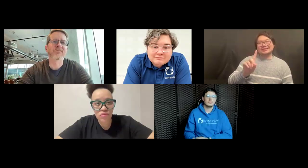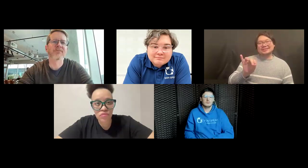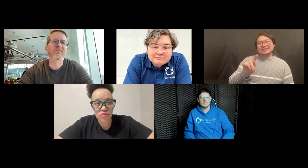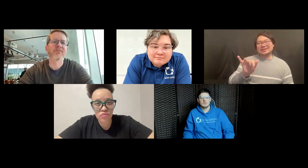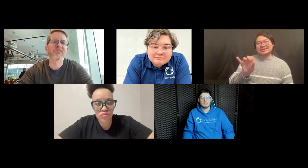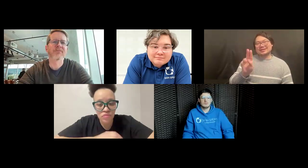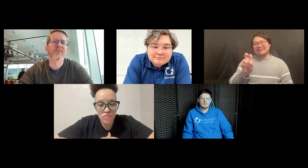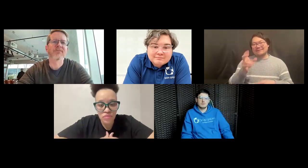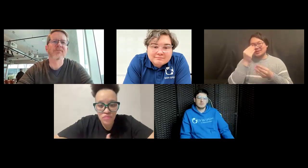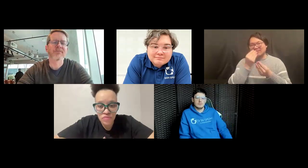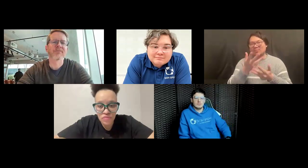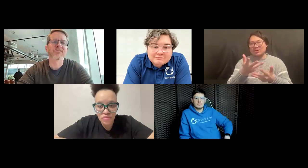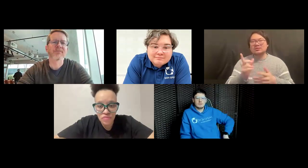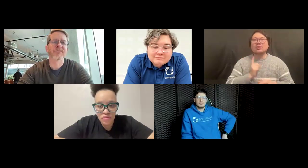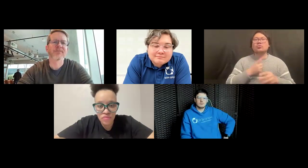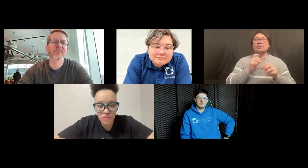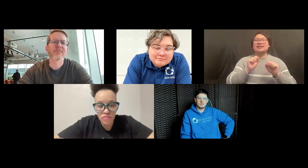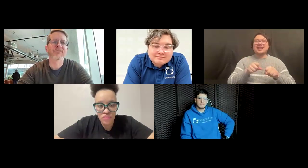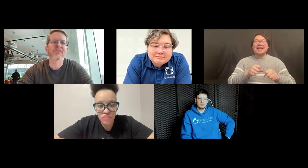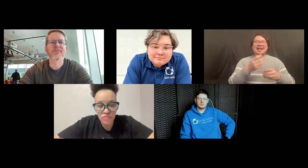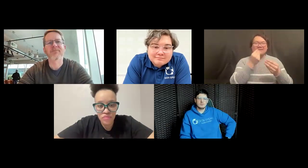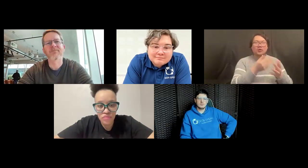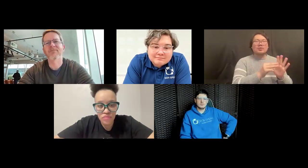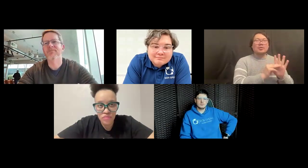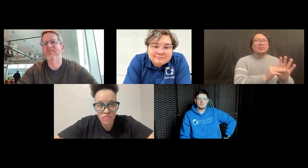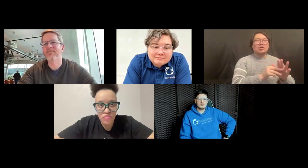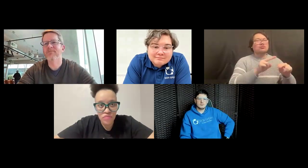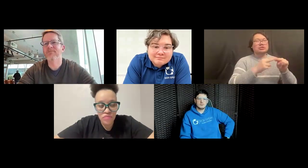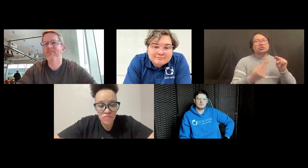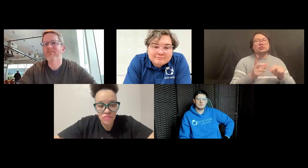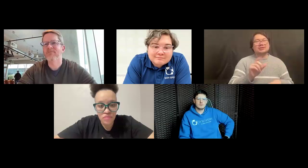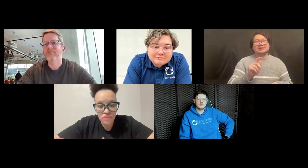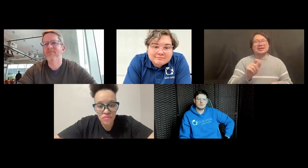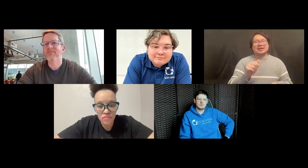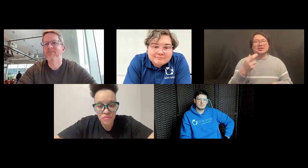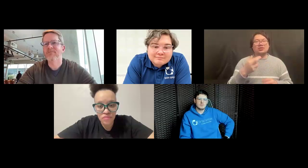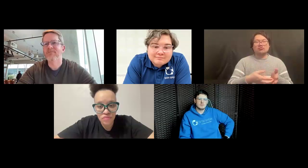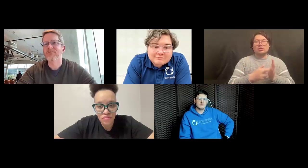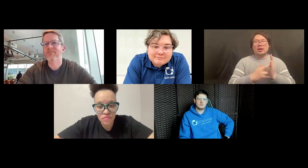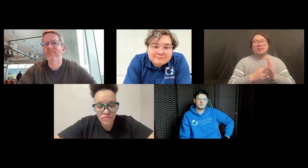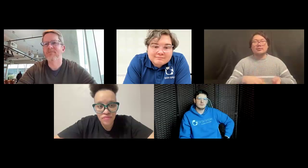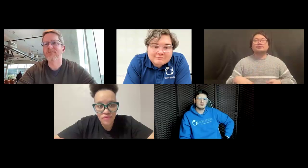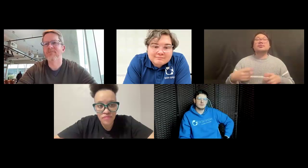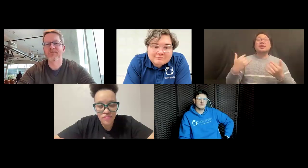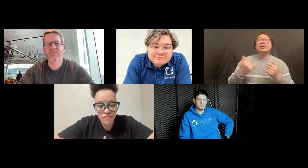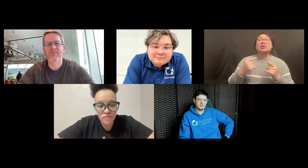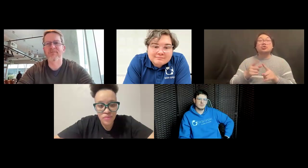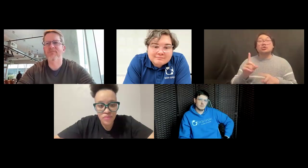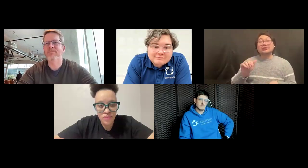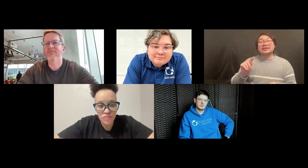different inductive information, then we're able to inform the model to reduce the amount of data that it's